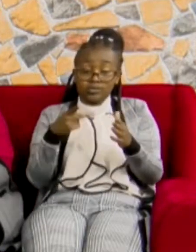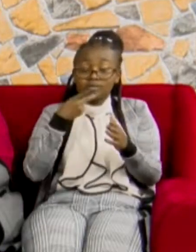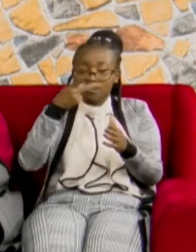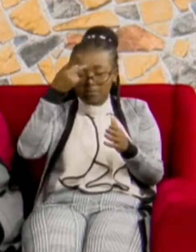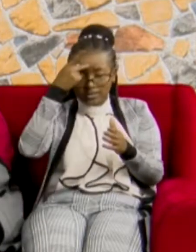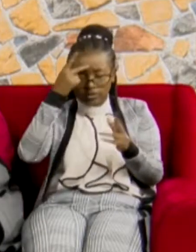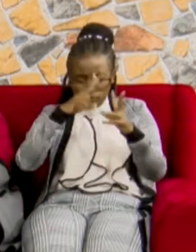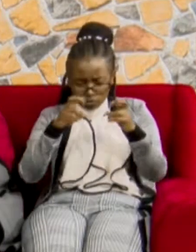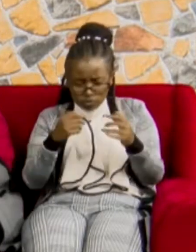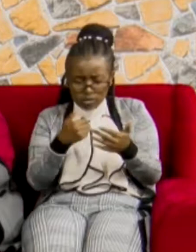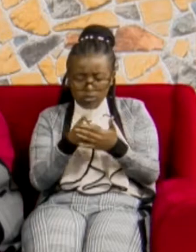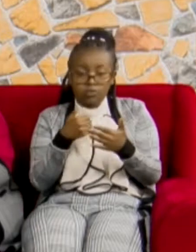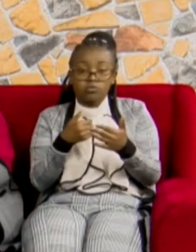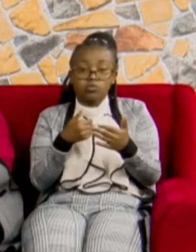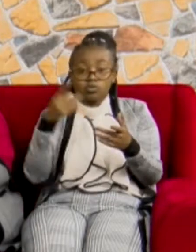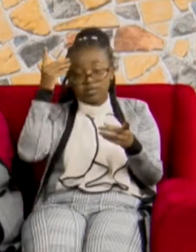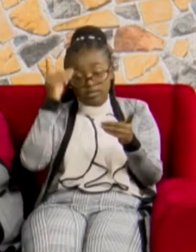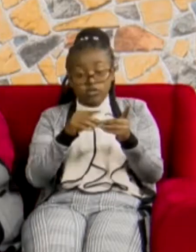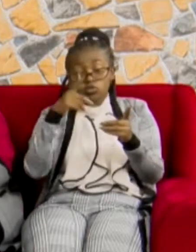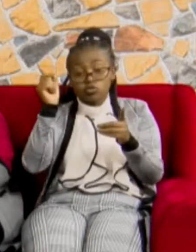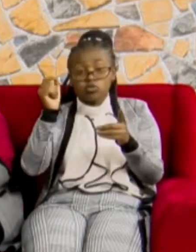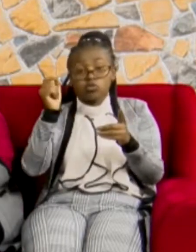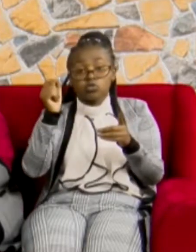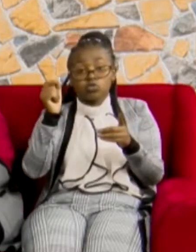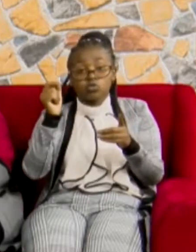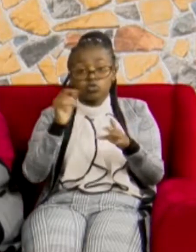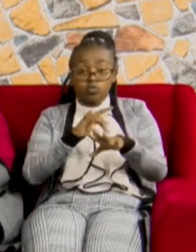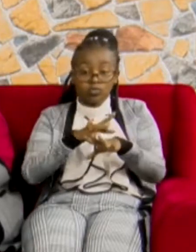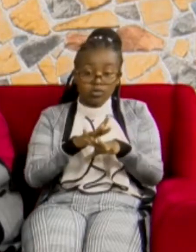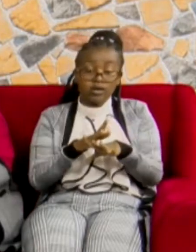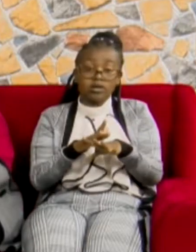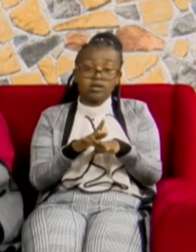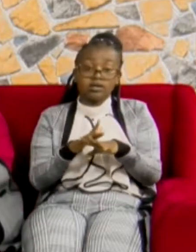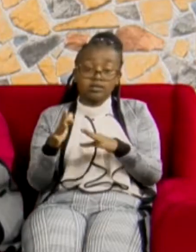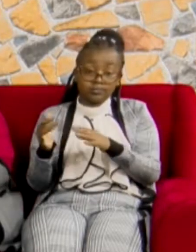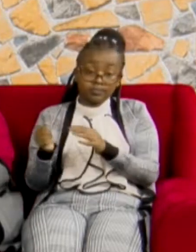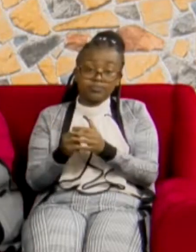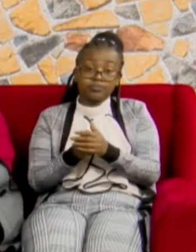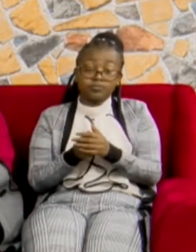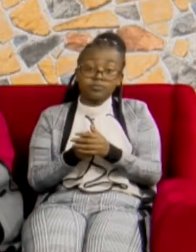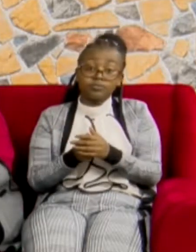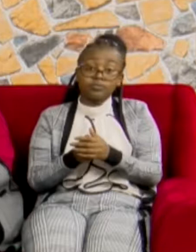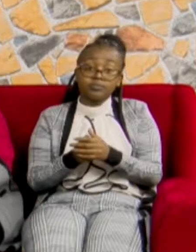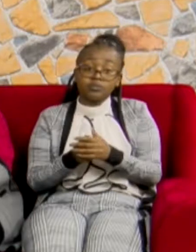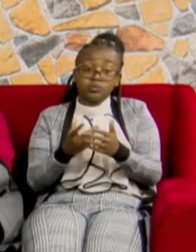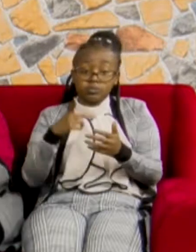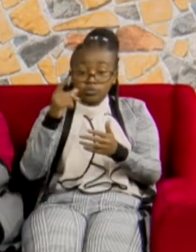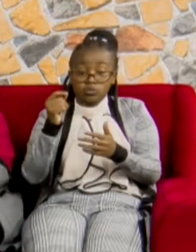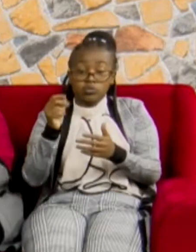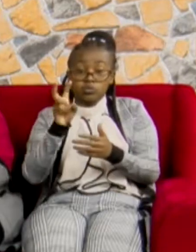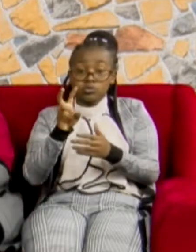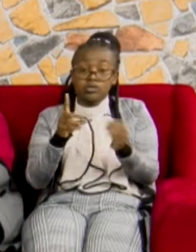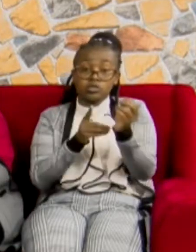look out for before they decide to either go for to start early intervention or actually go to see